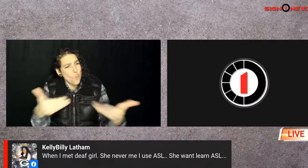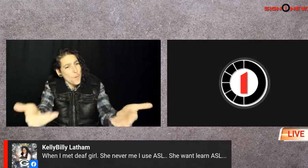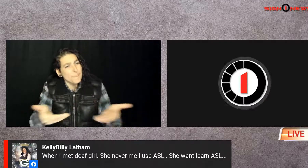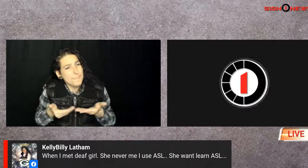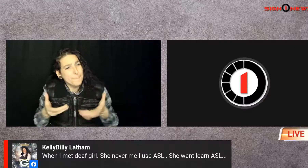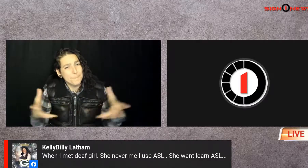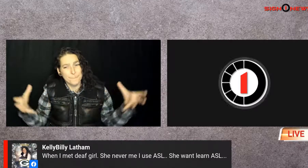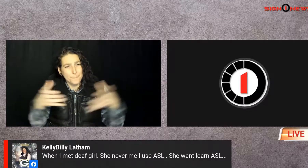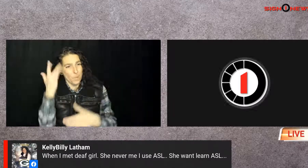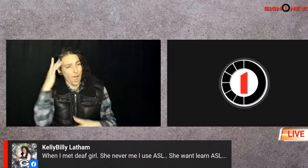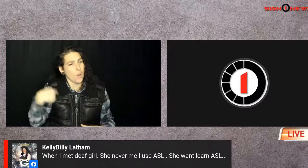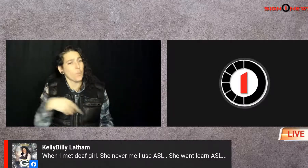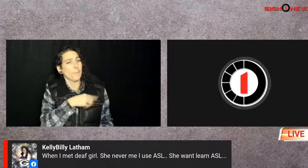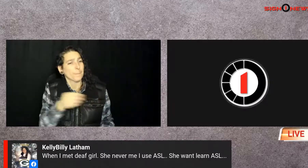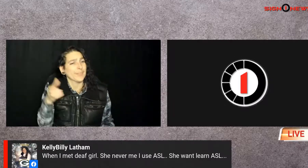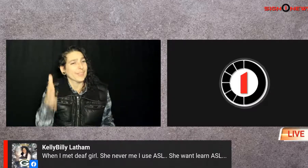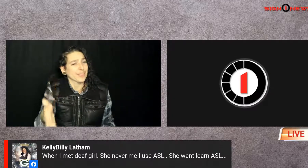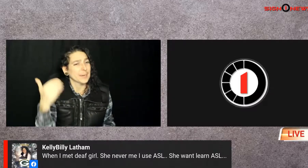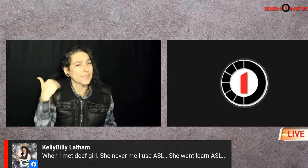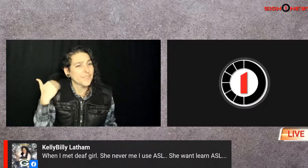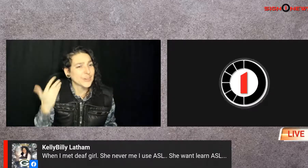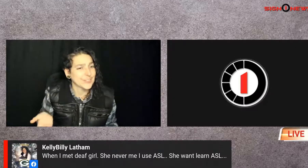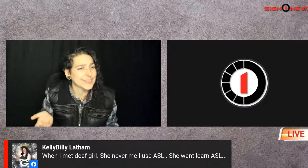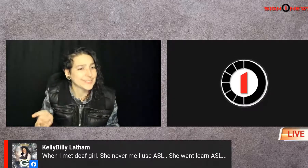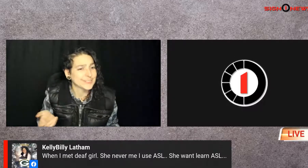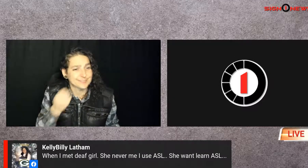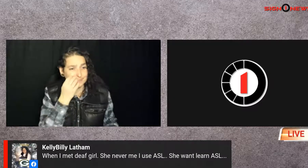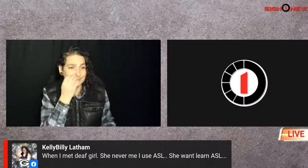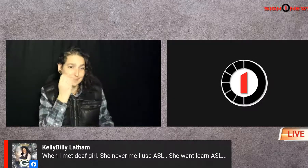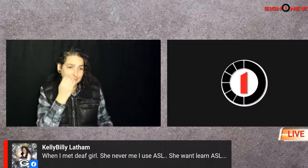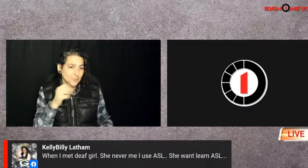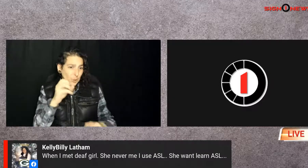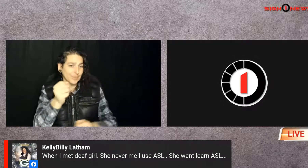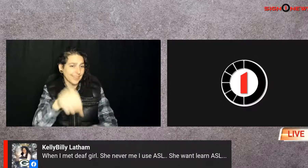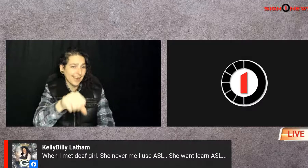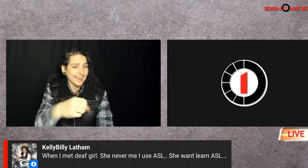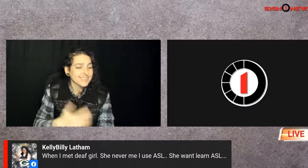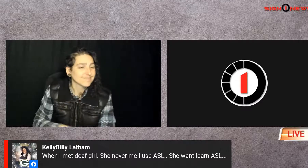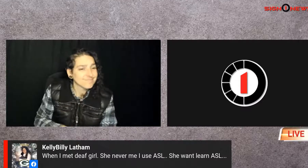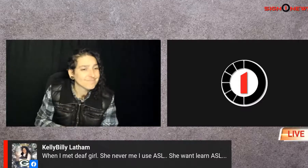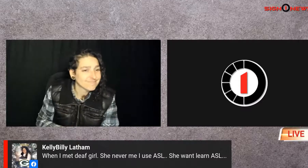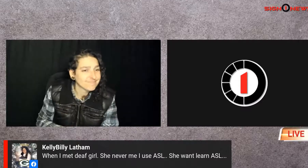You know, there are a lot of people who have no identity, and so we want to welcome them.